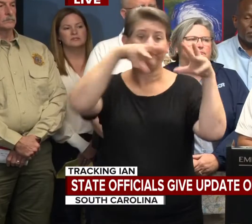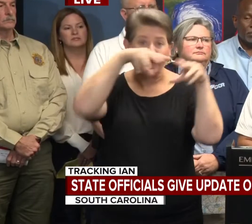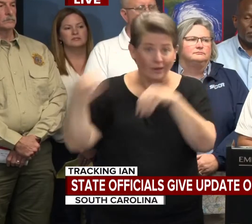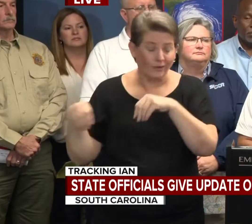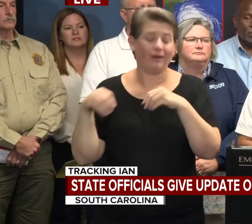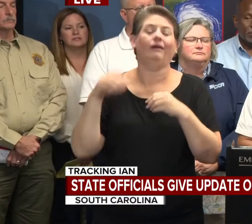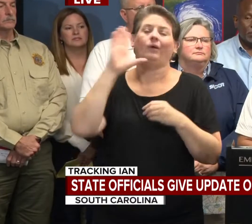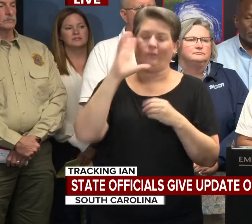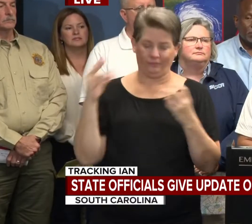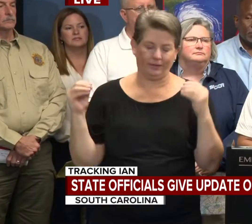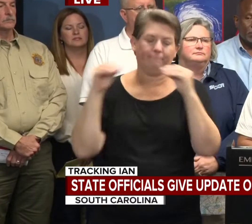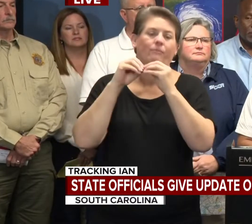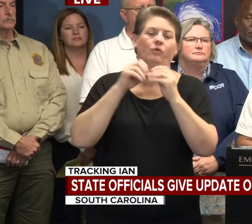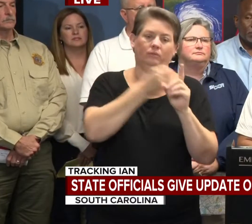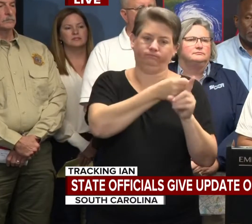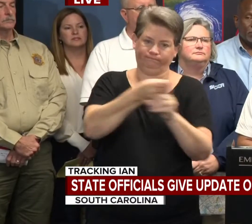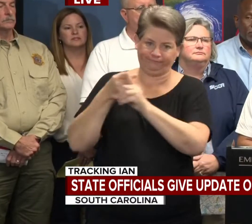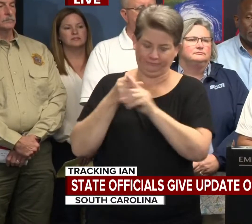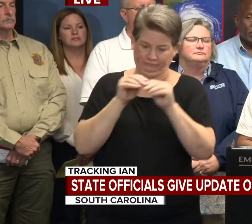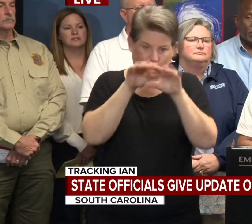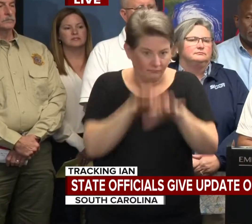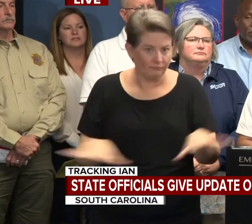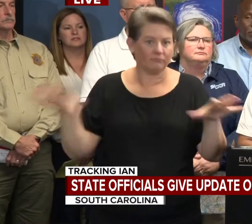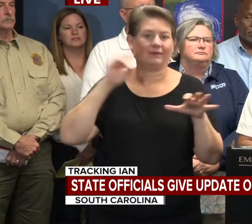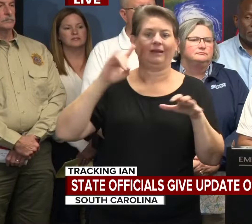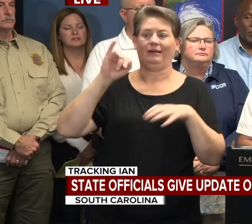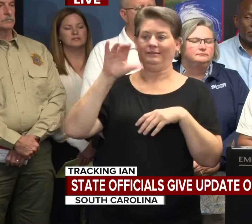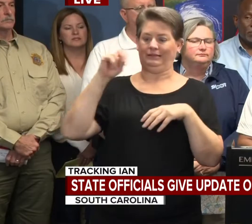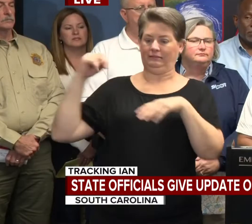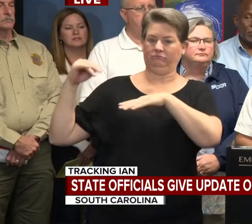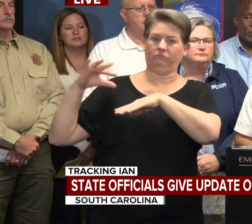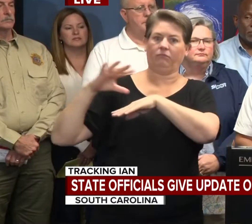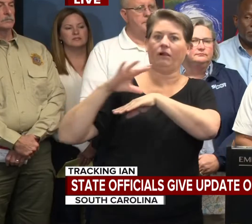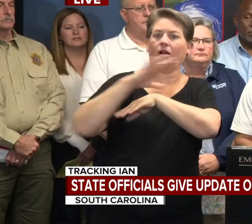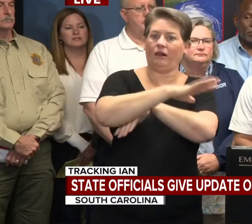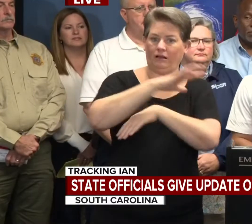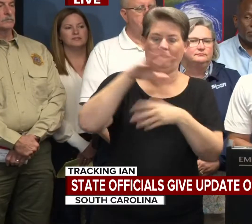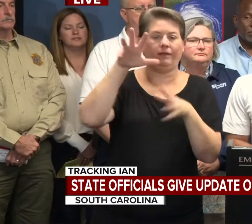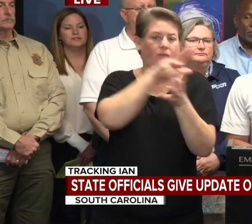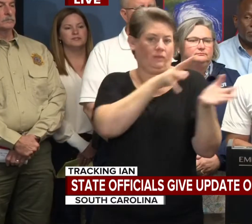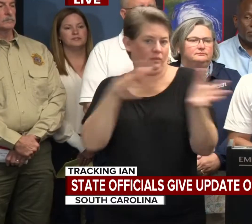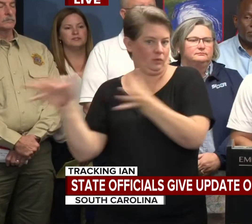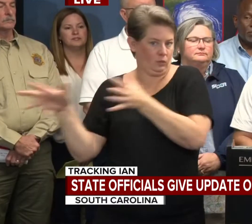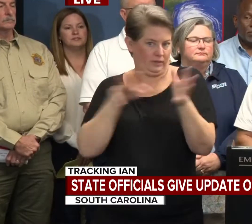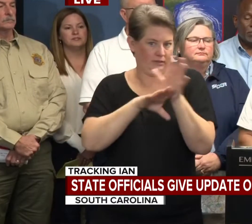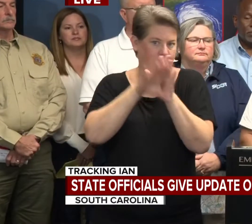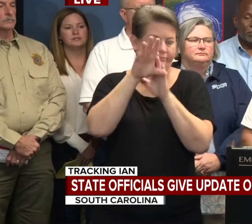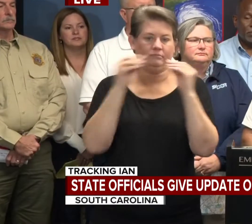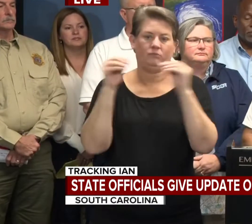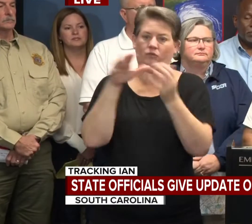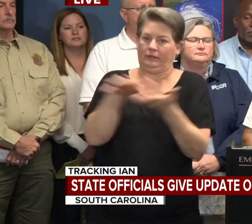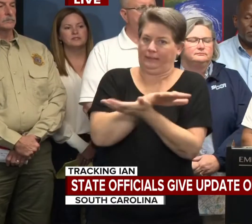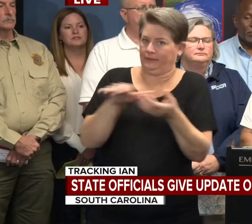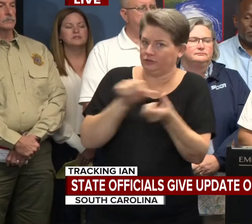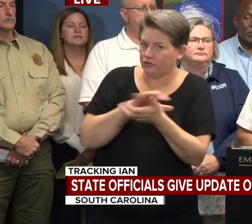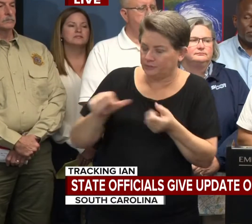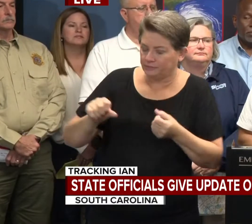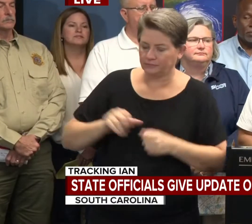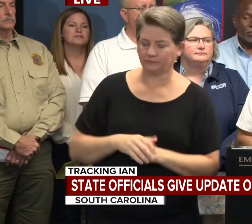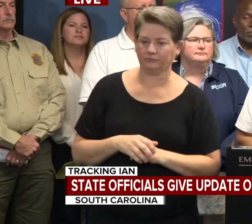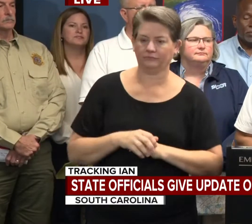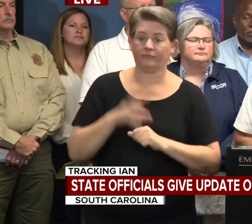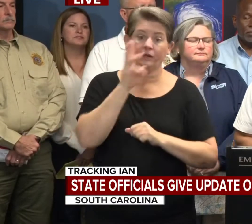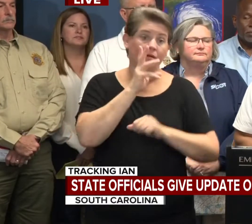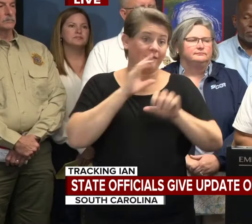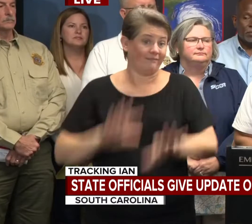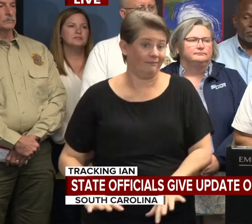widespread as Ian shifts inland and the destructive winds develop. Storm surge flooding is already ongoing as well across much of